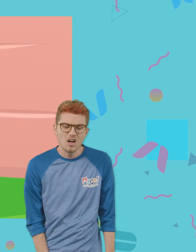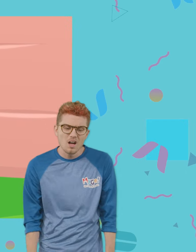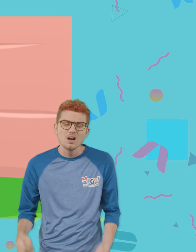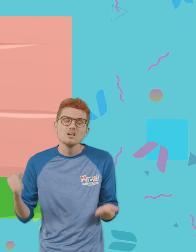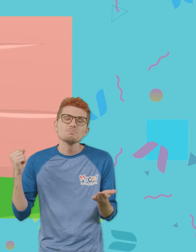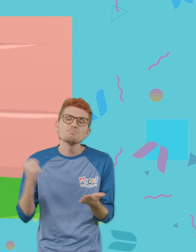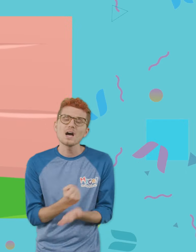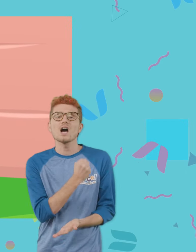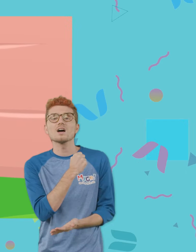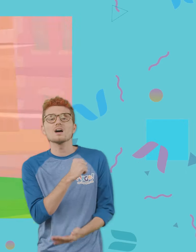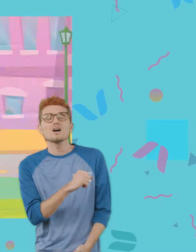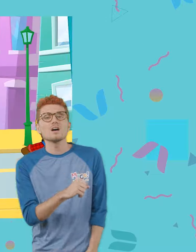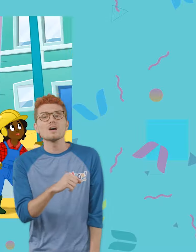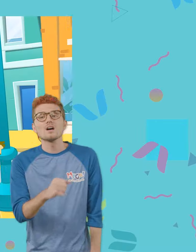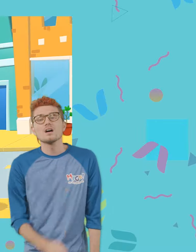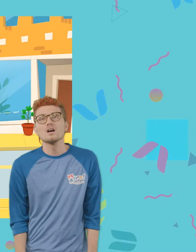Oh, man!